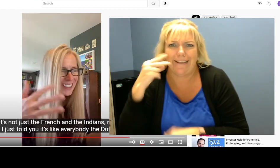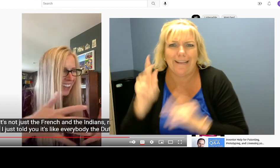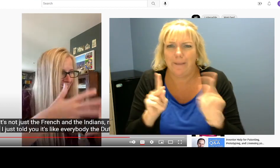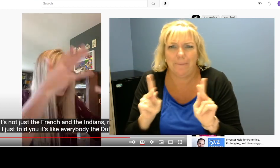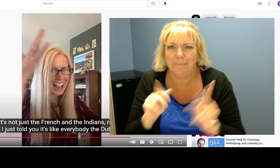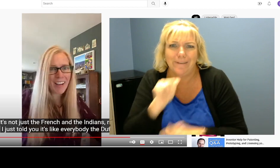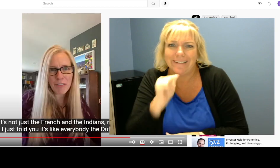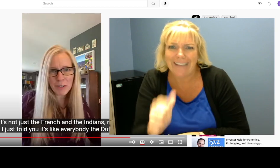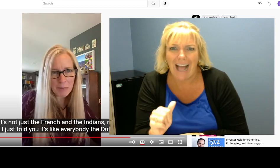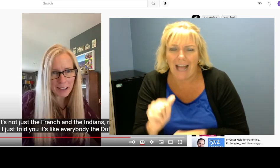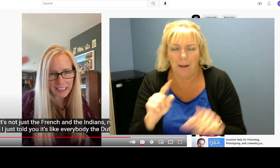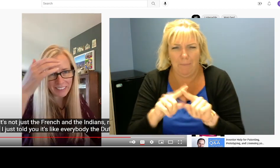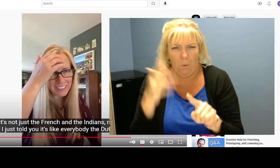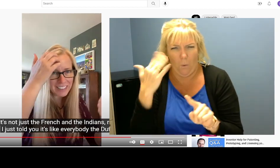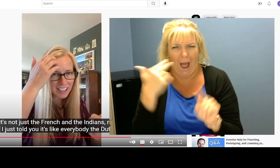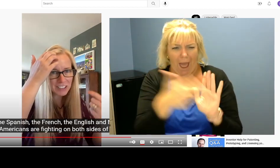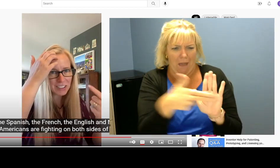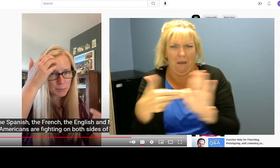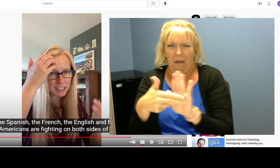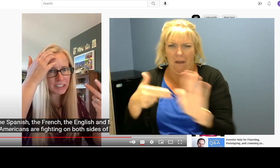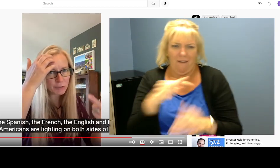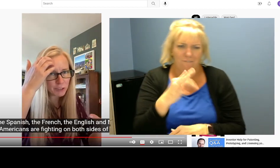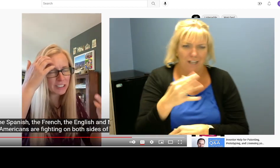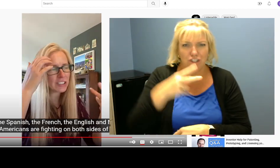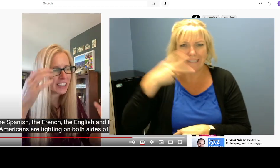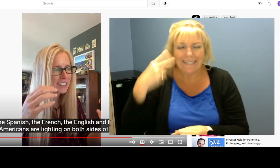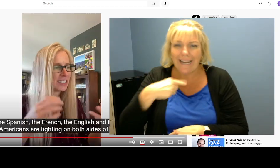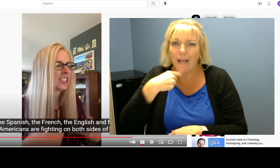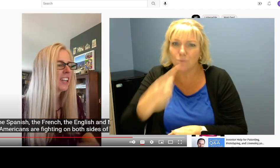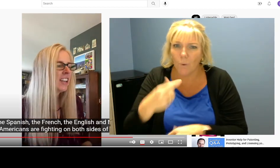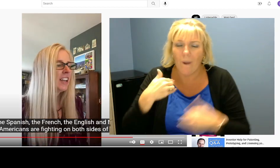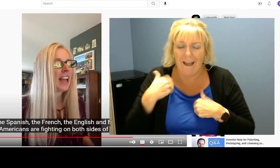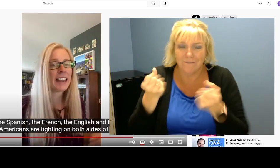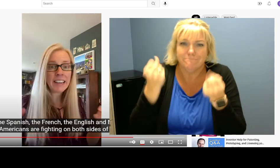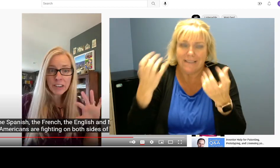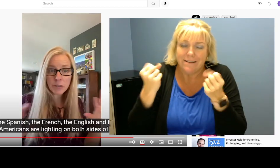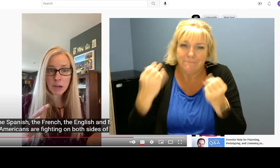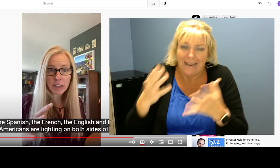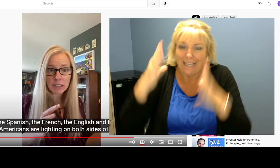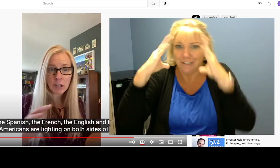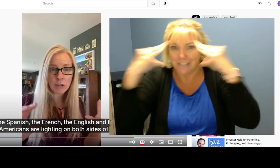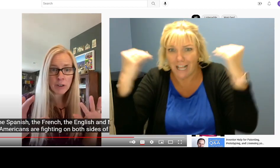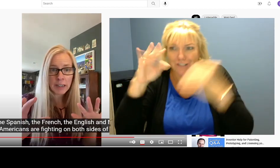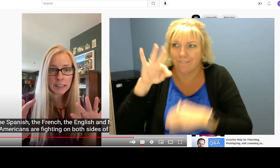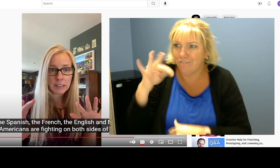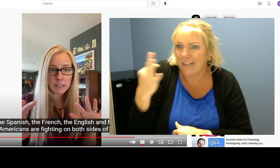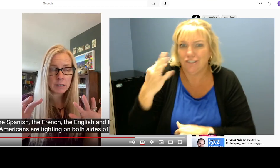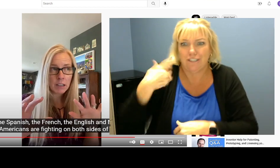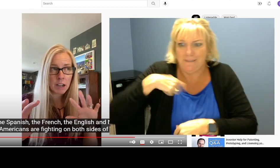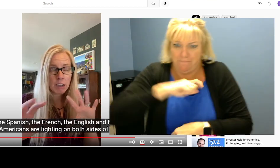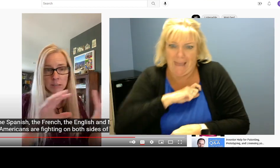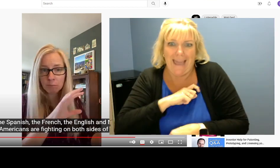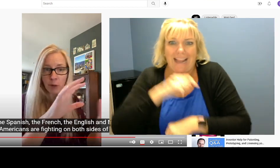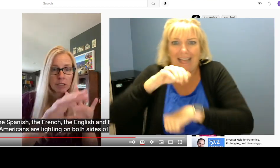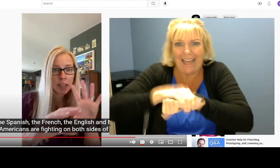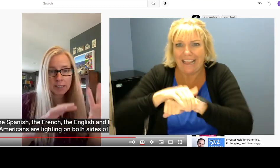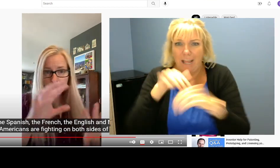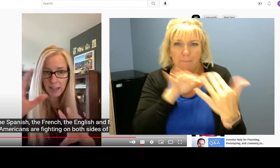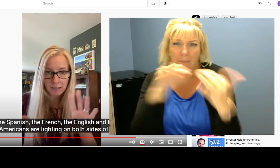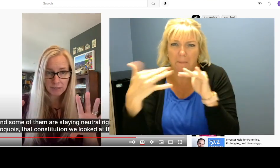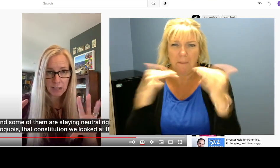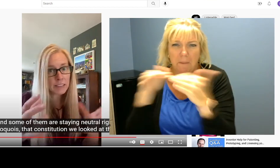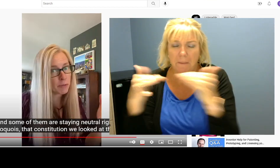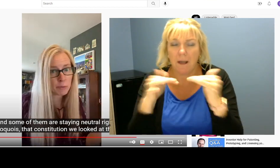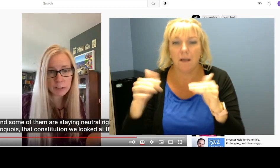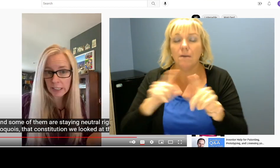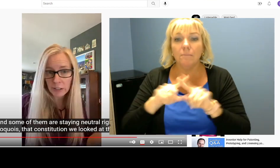it's like everybody, the Dutch, the Spanish, the French, the English, and Native Americans are fighting on both sides of